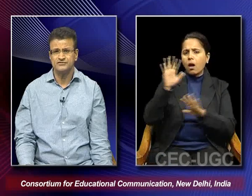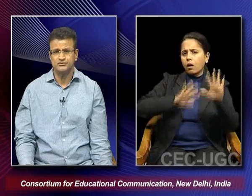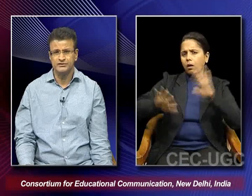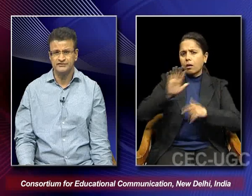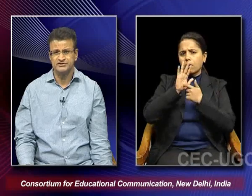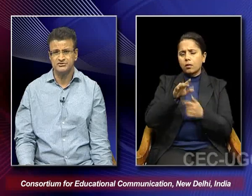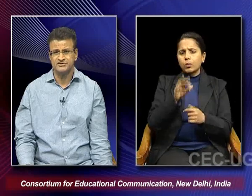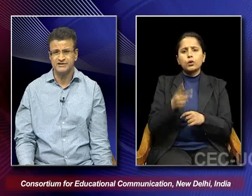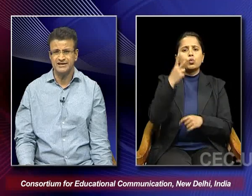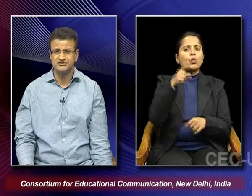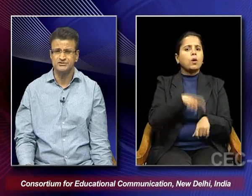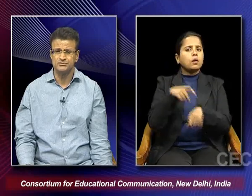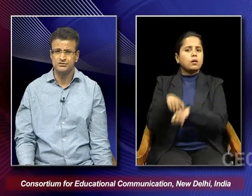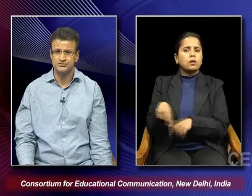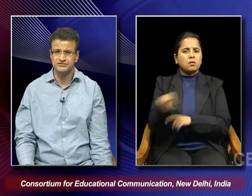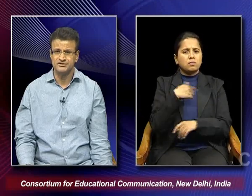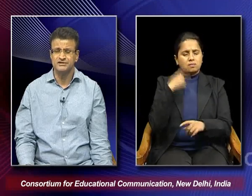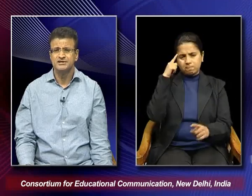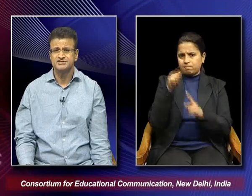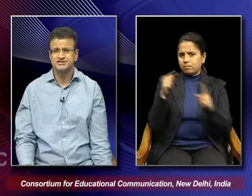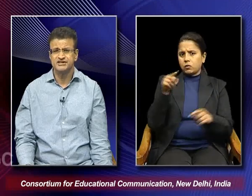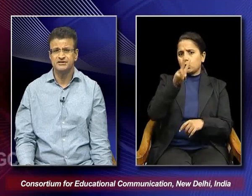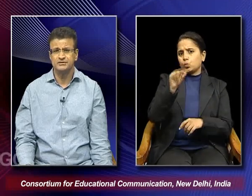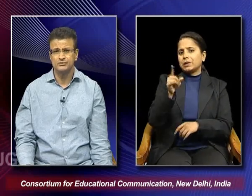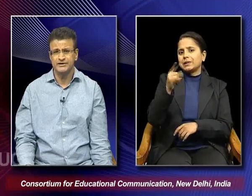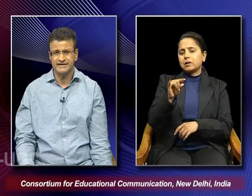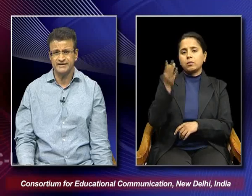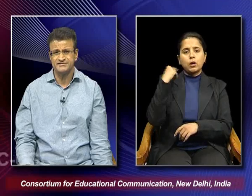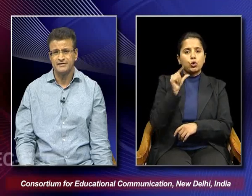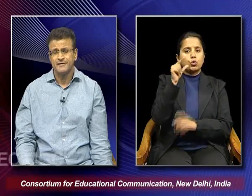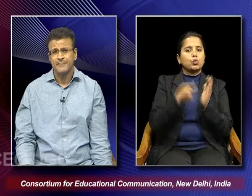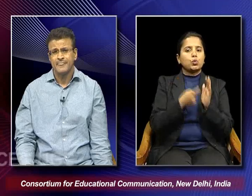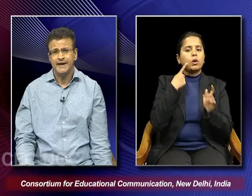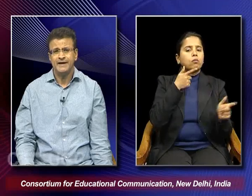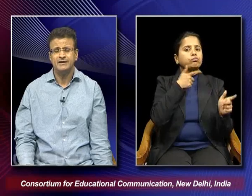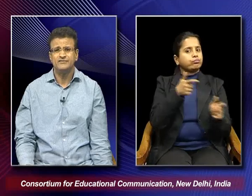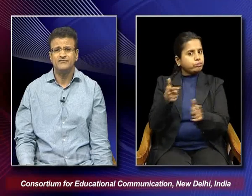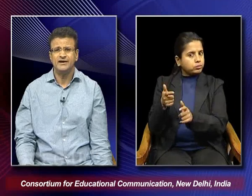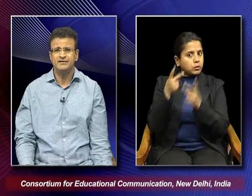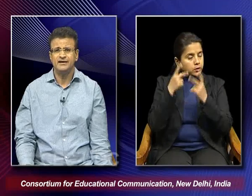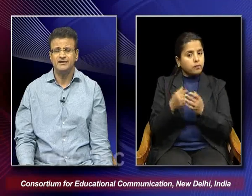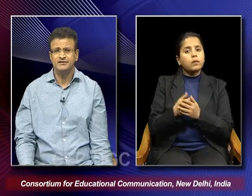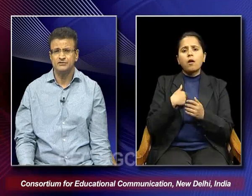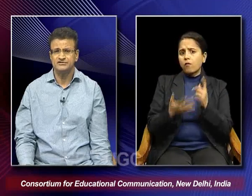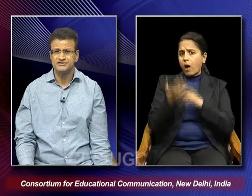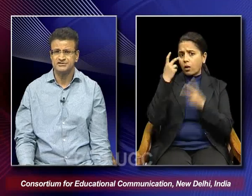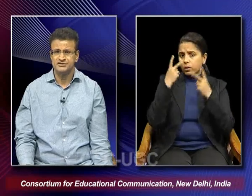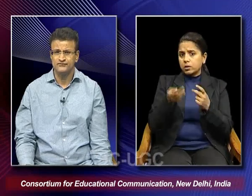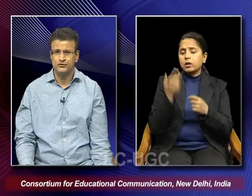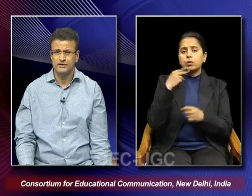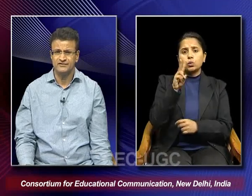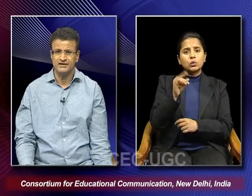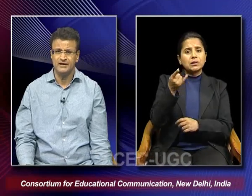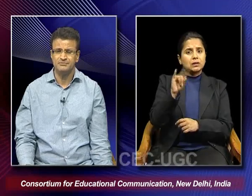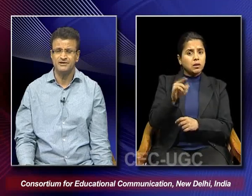account of the true events of the retaliation to the 2016 Uri attacks. And we find that in 2016